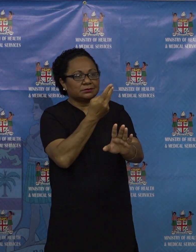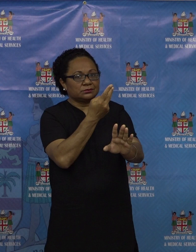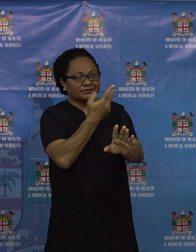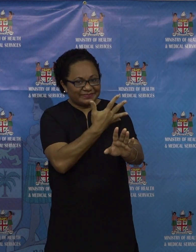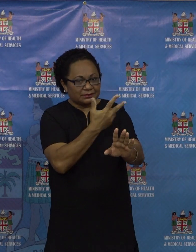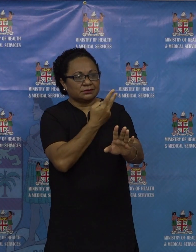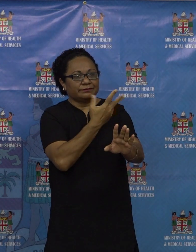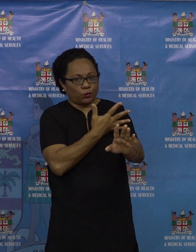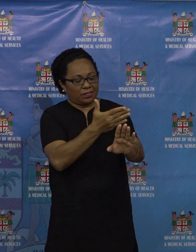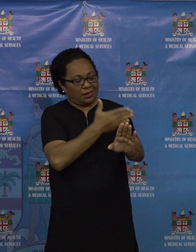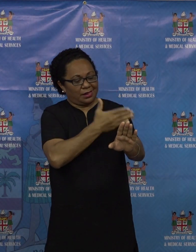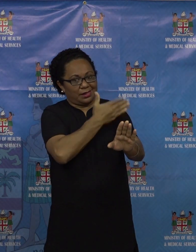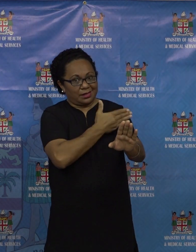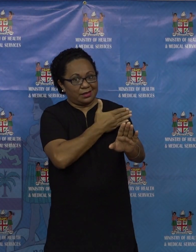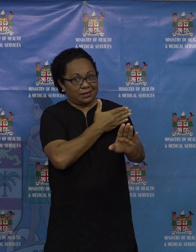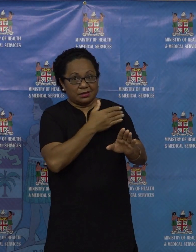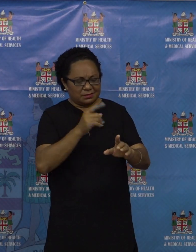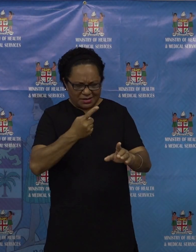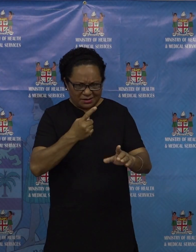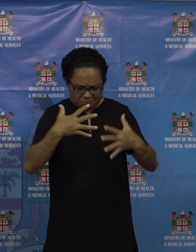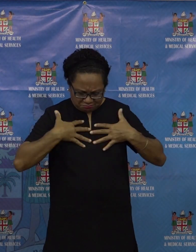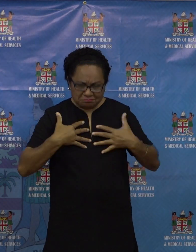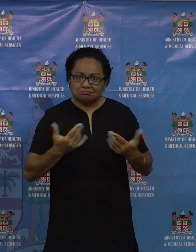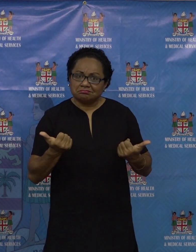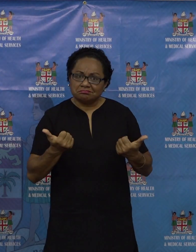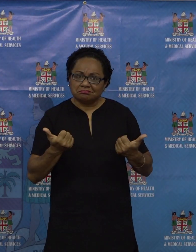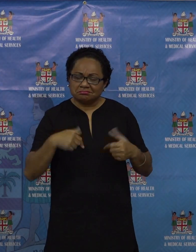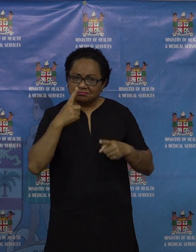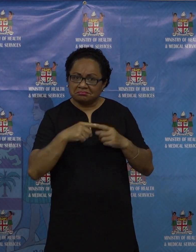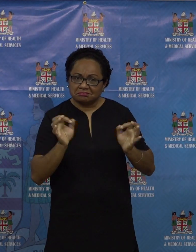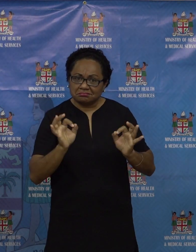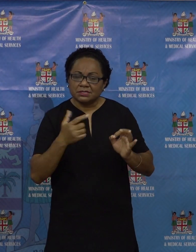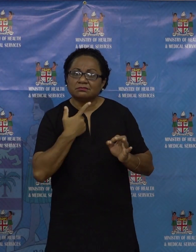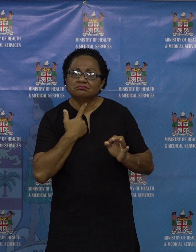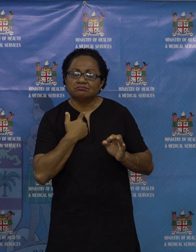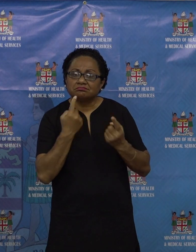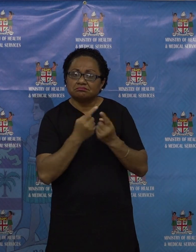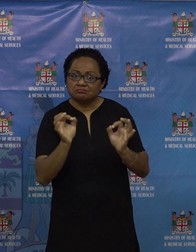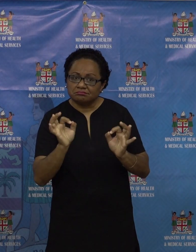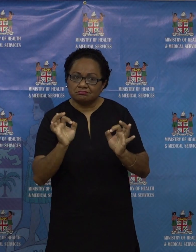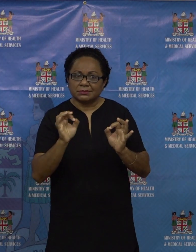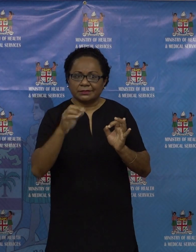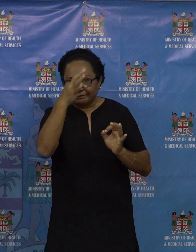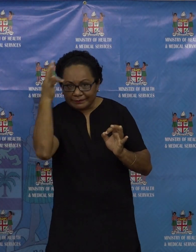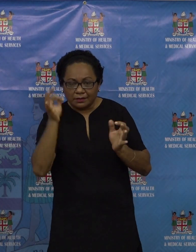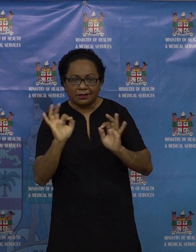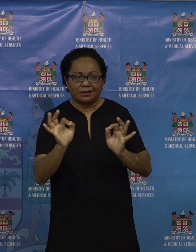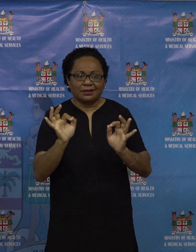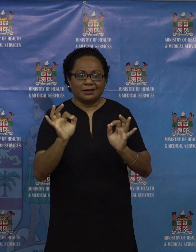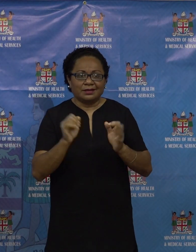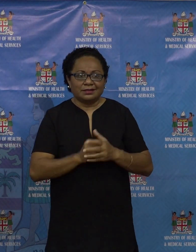on, and you don't have any symptoms, you don't have sore throat, cough, fever, loss